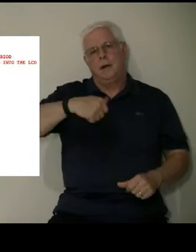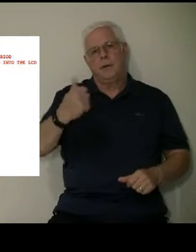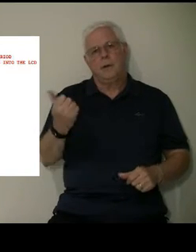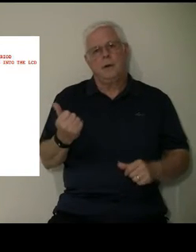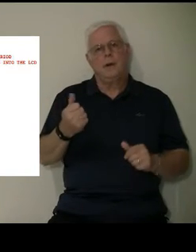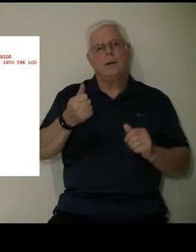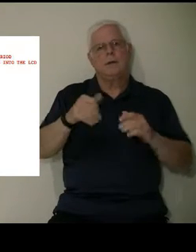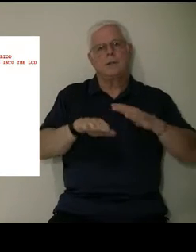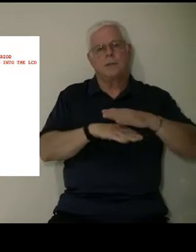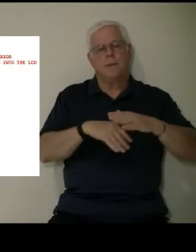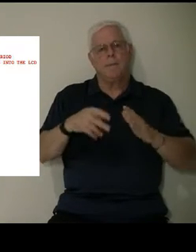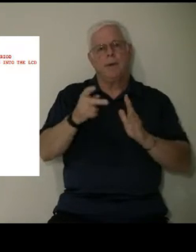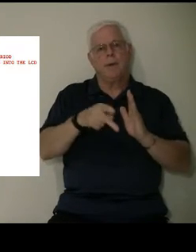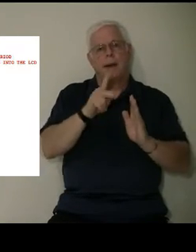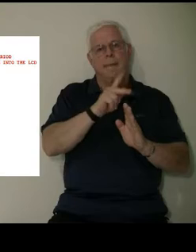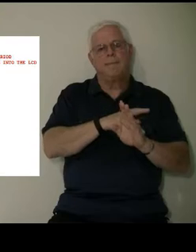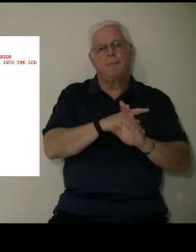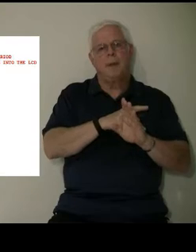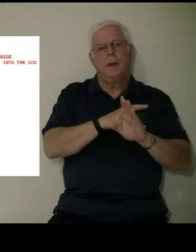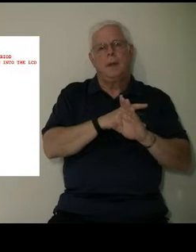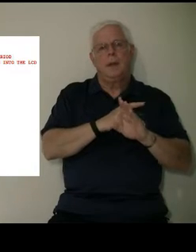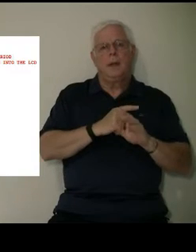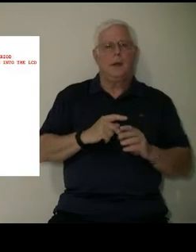other sub-program